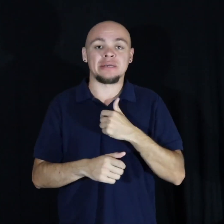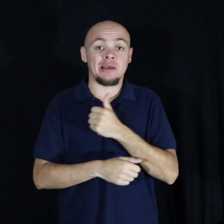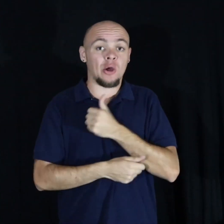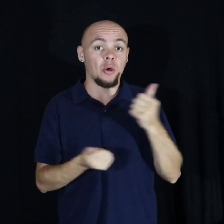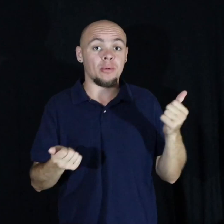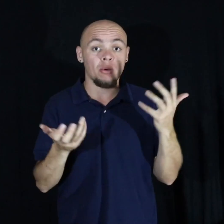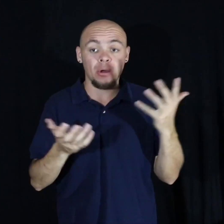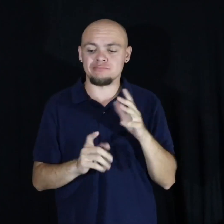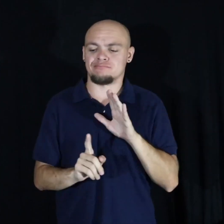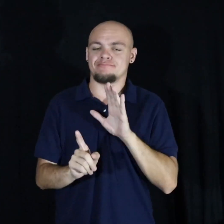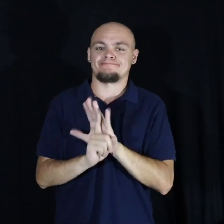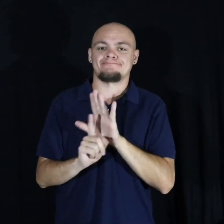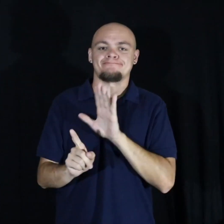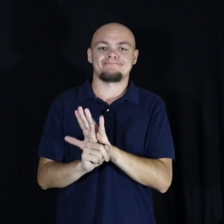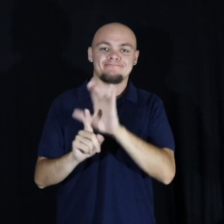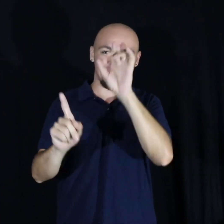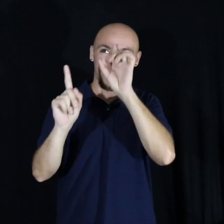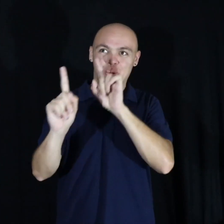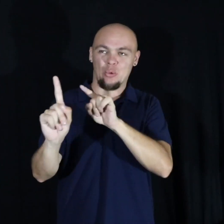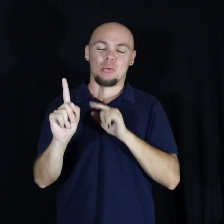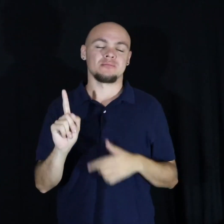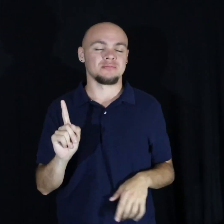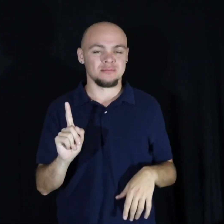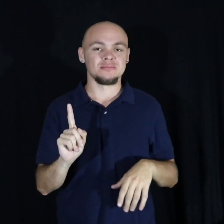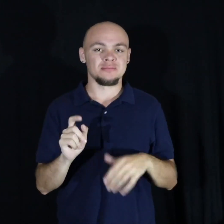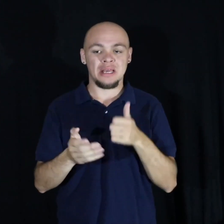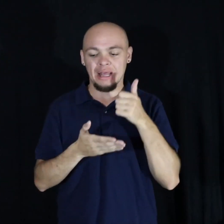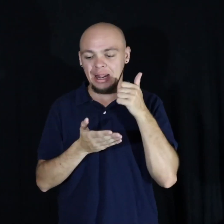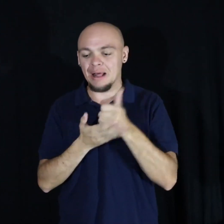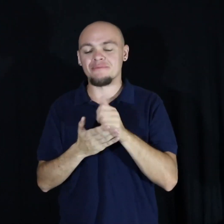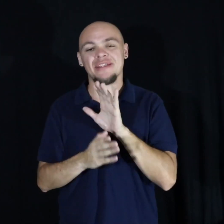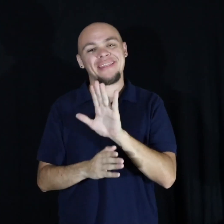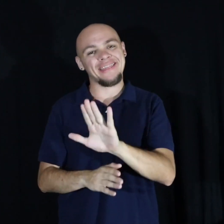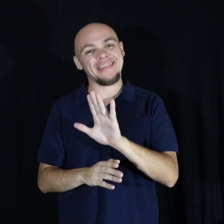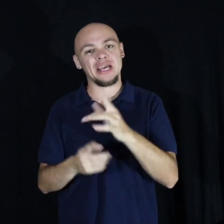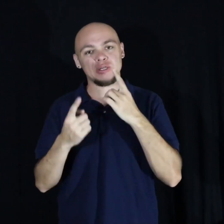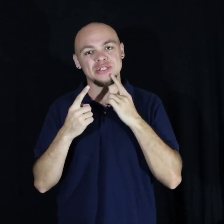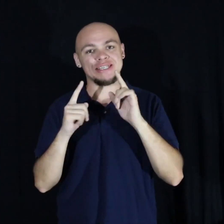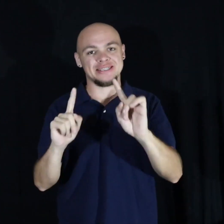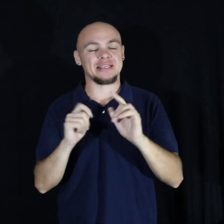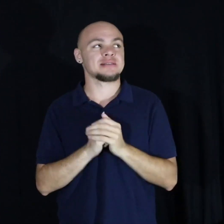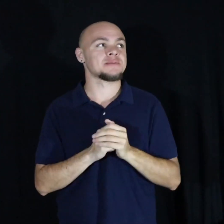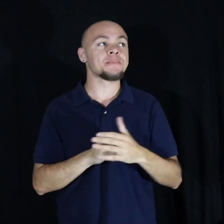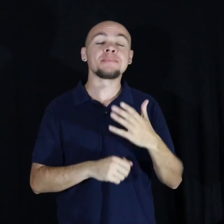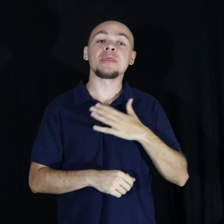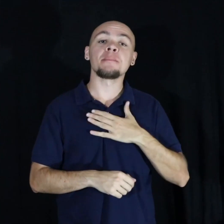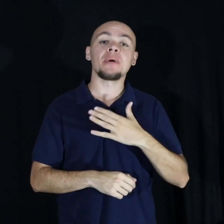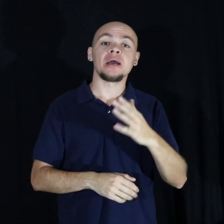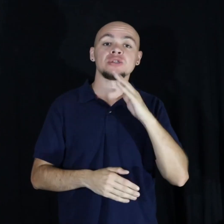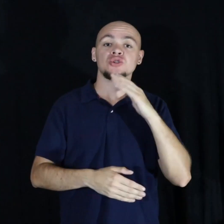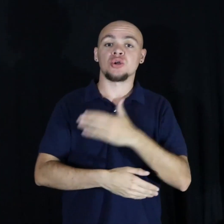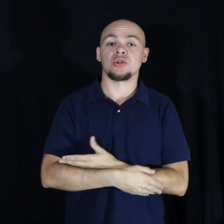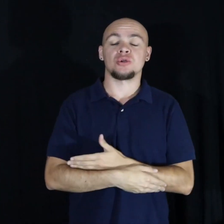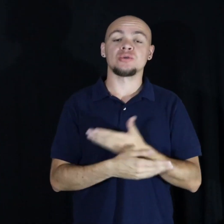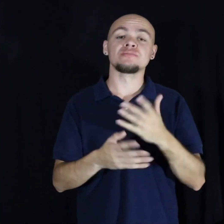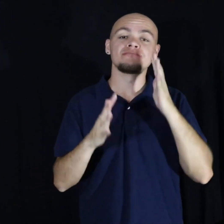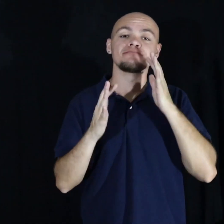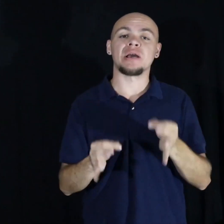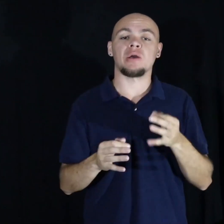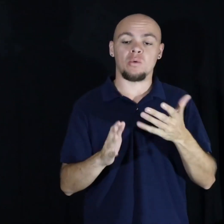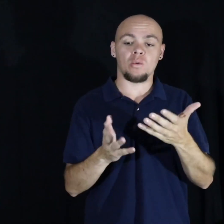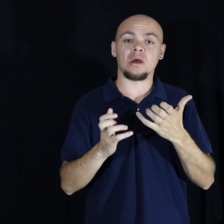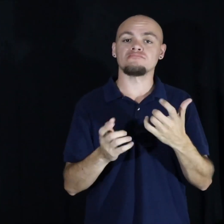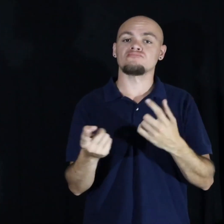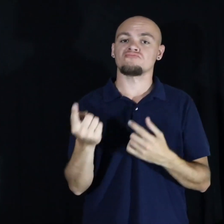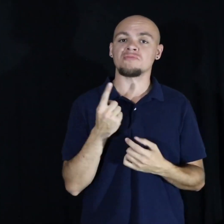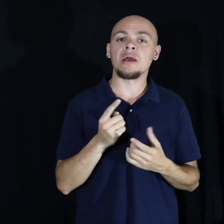or what they want to be in life and help them get there for their joy and success. One of my daughters came and said that she wanted to be a lawyer. So my